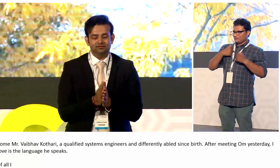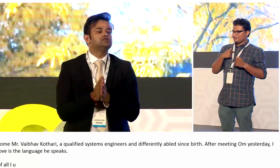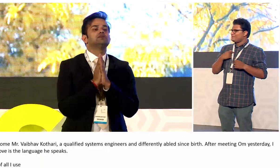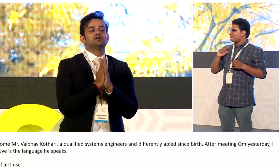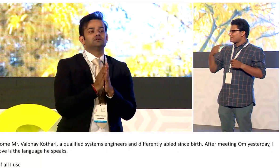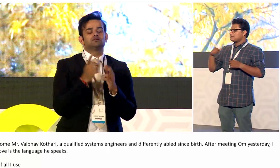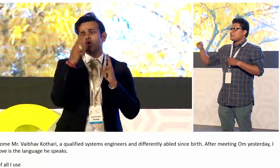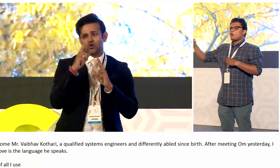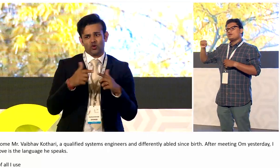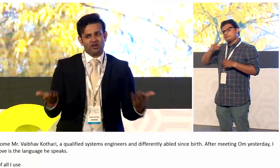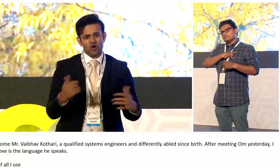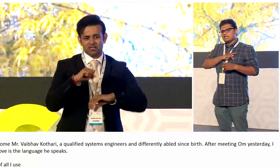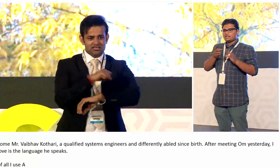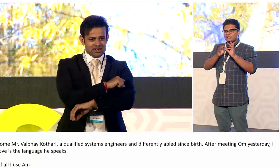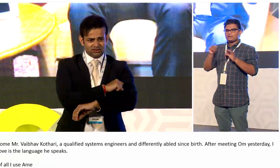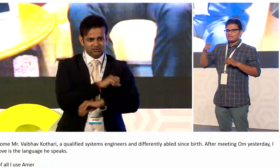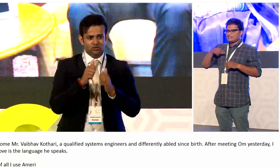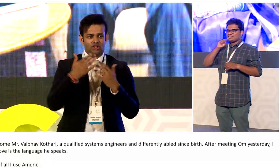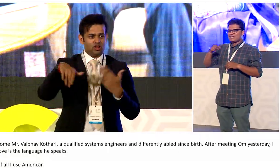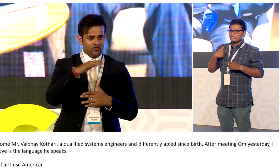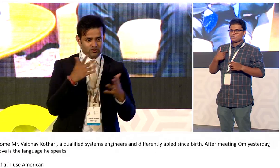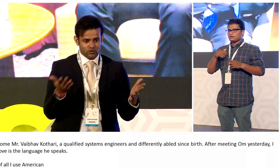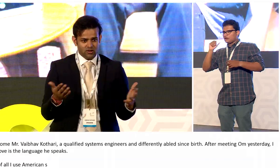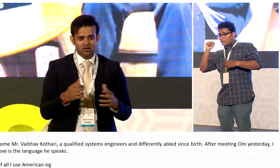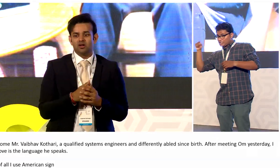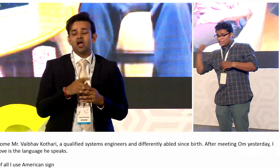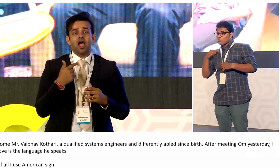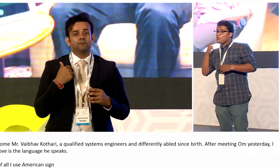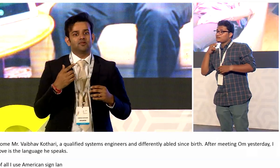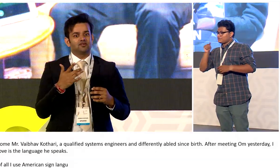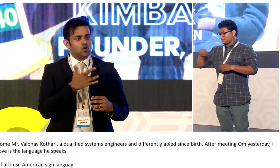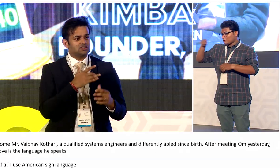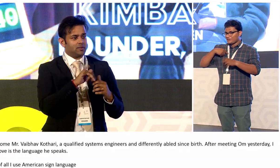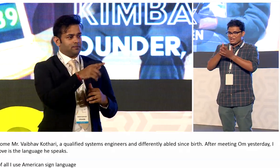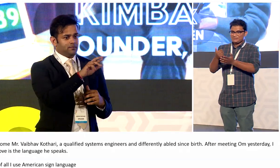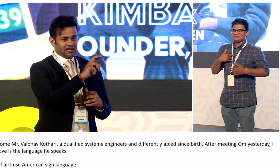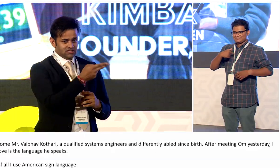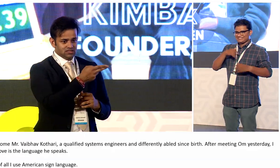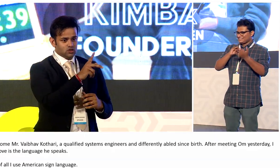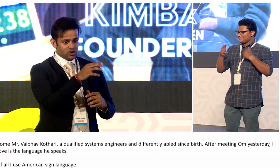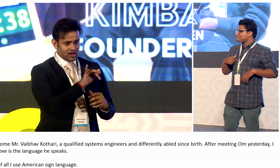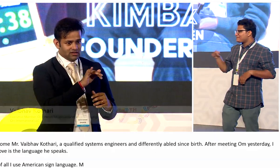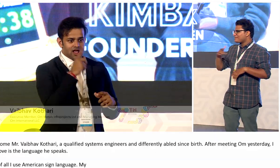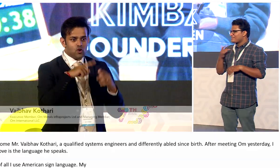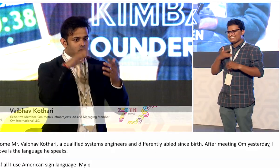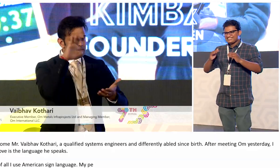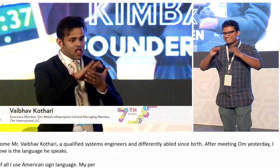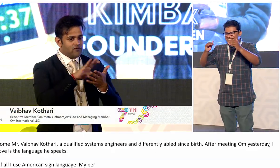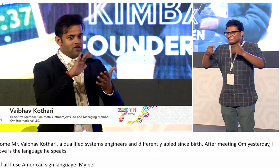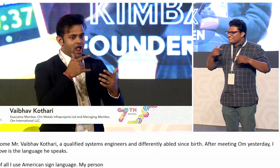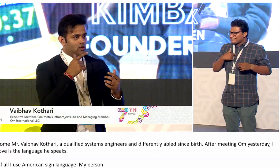have my personal interpreter, Mateo, using American Sign Language voicing for me. I'm very honored to have